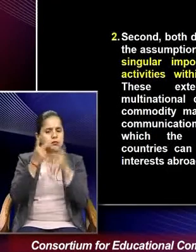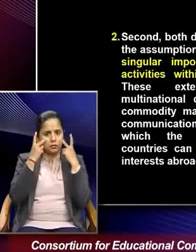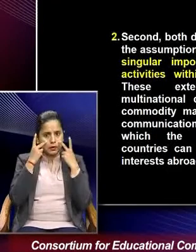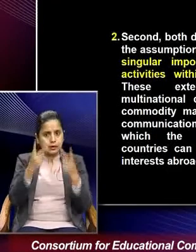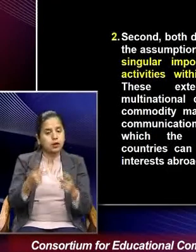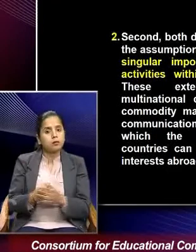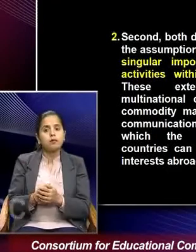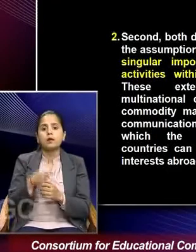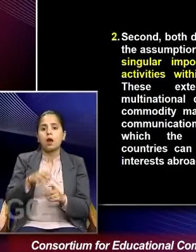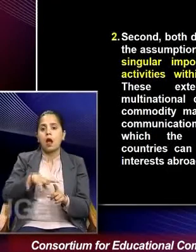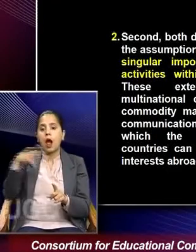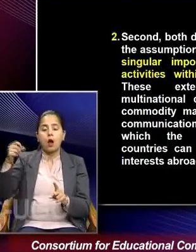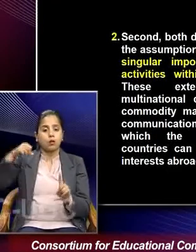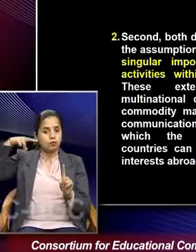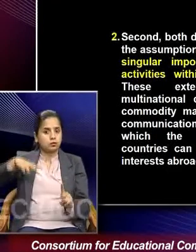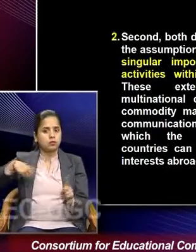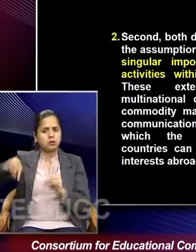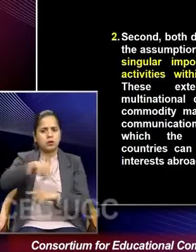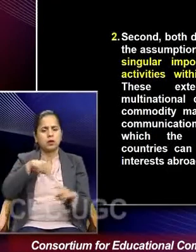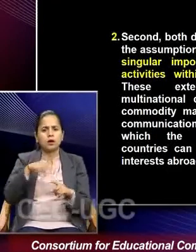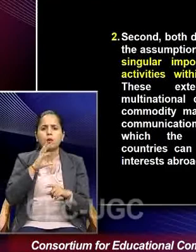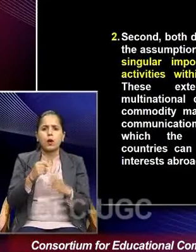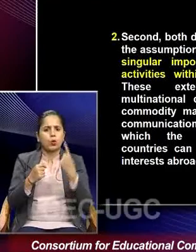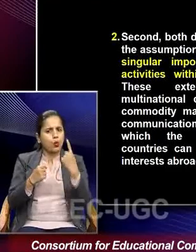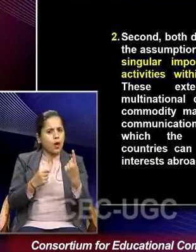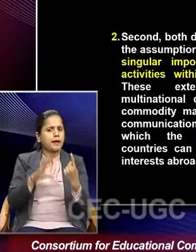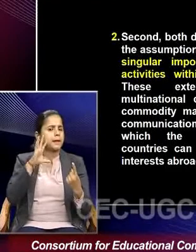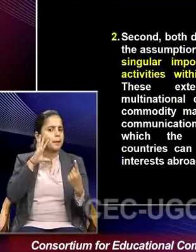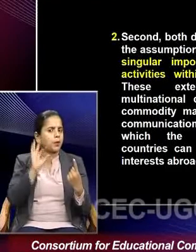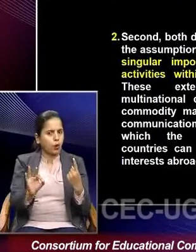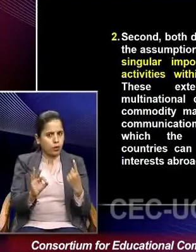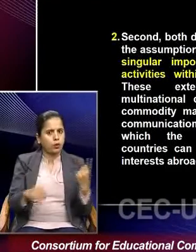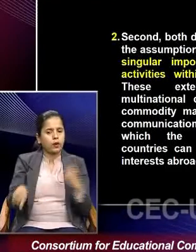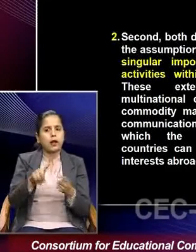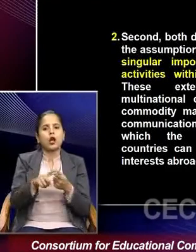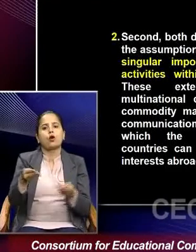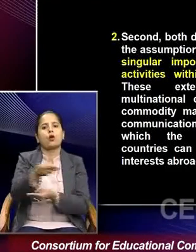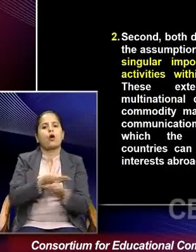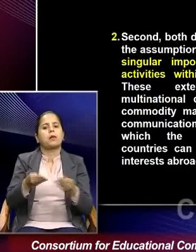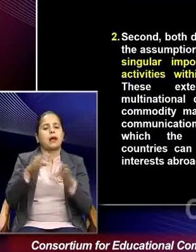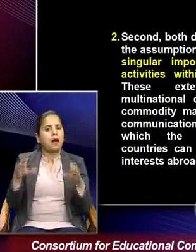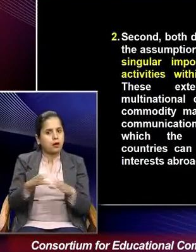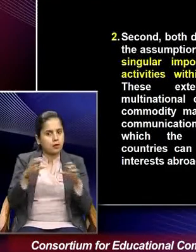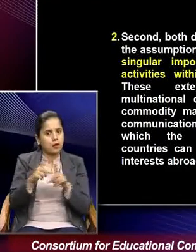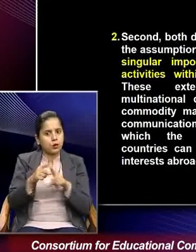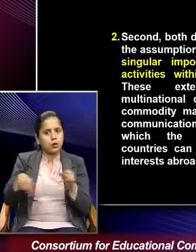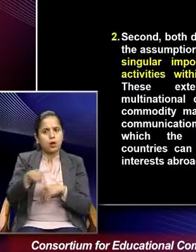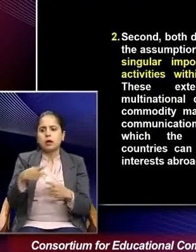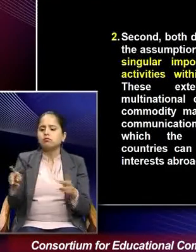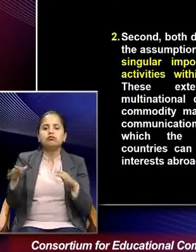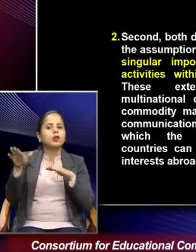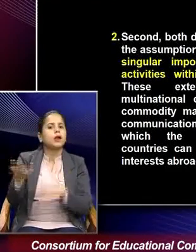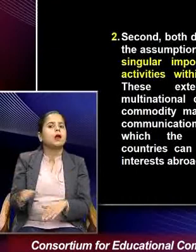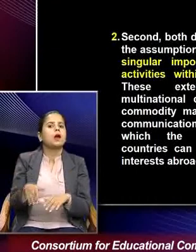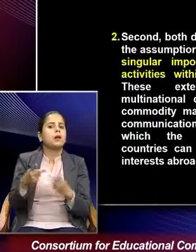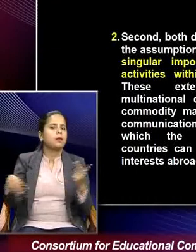that external forces are of singular importance to the economic activities within the dependent state. It means